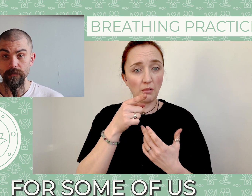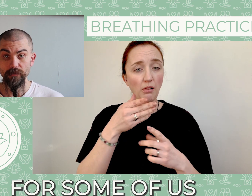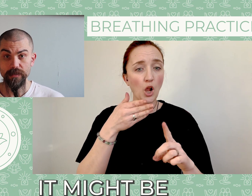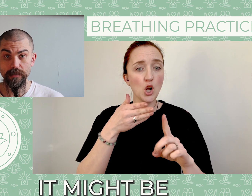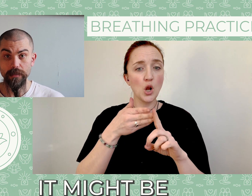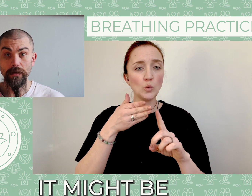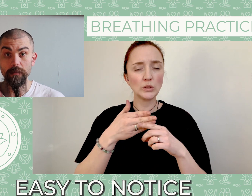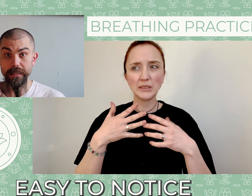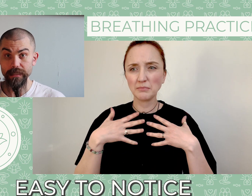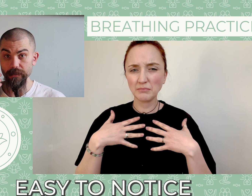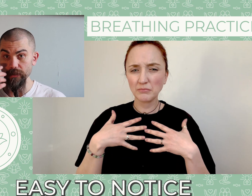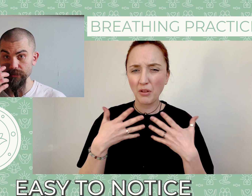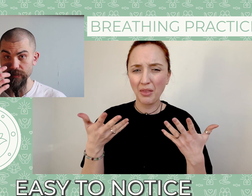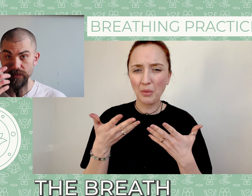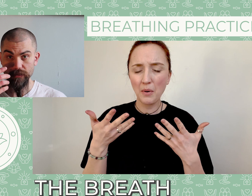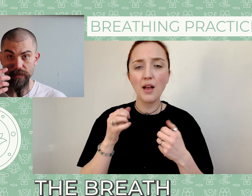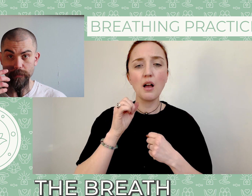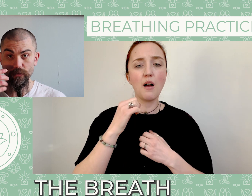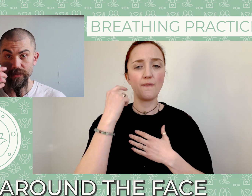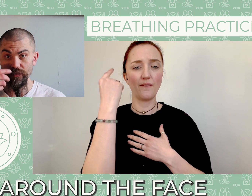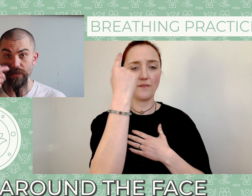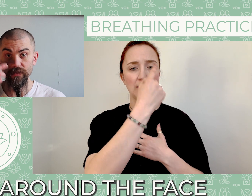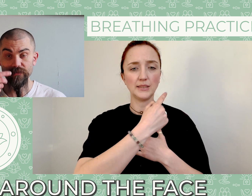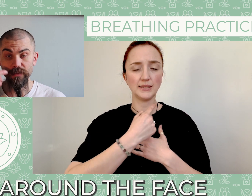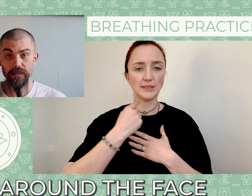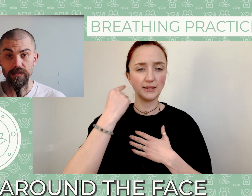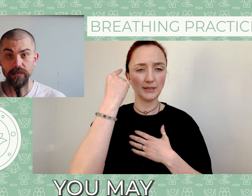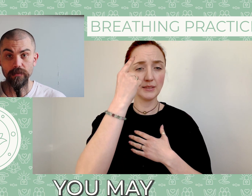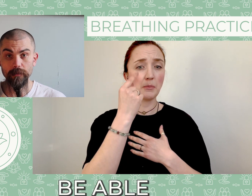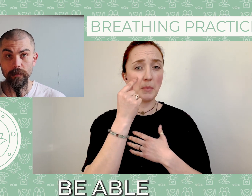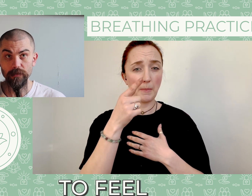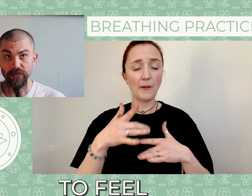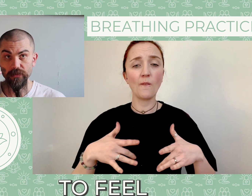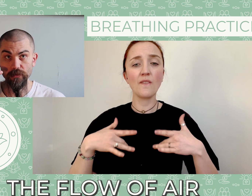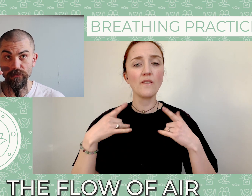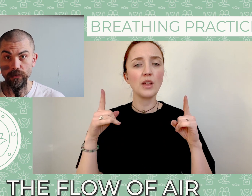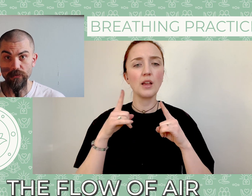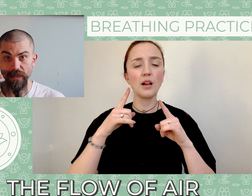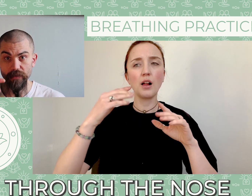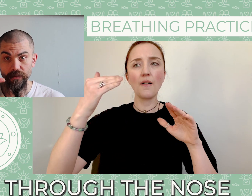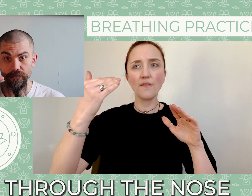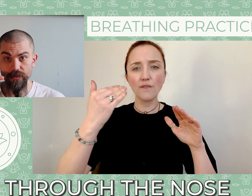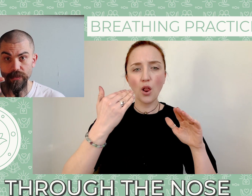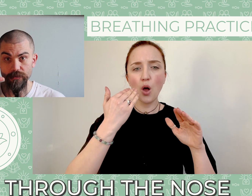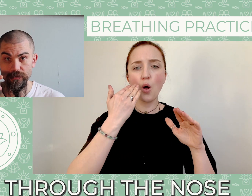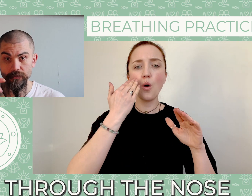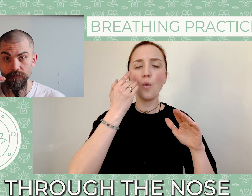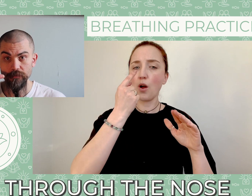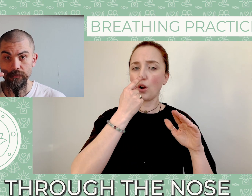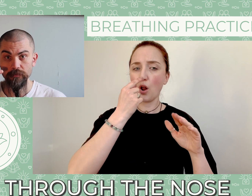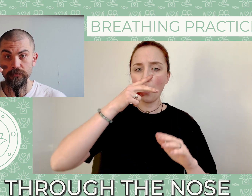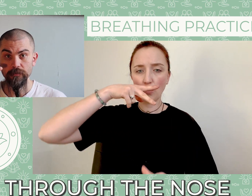For some of us, it might be easy to notice the breath around the face. You may be able to feel the flow of air in through the